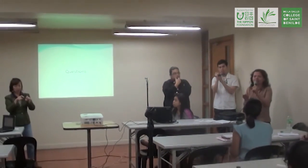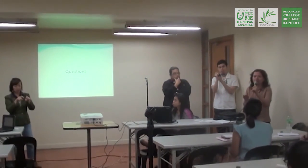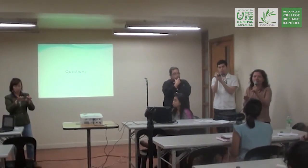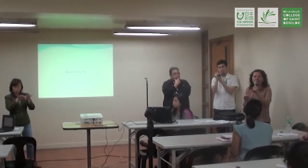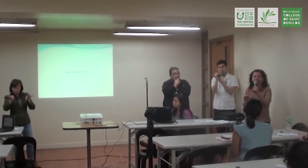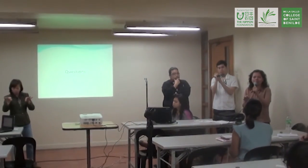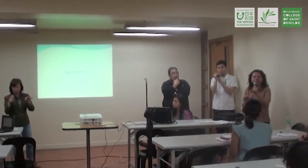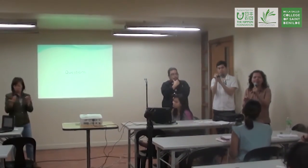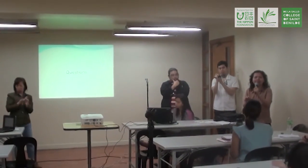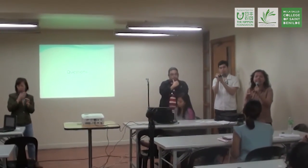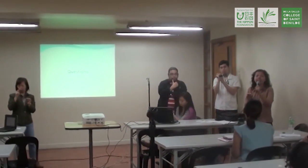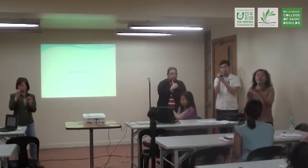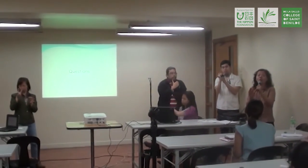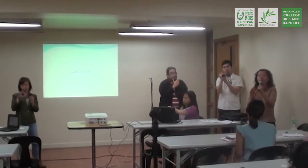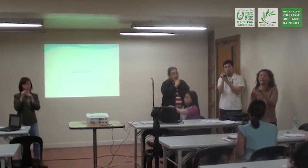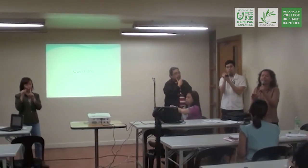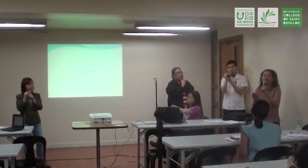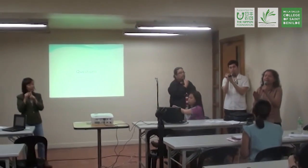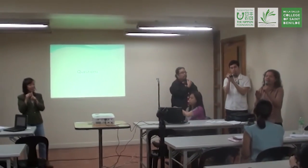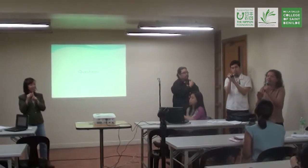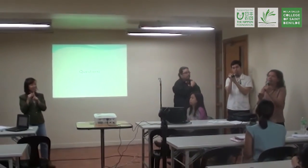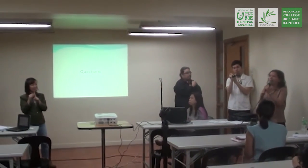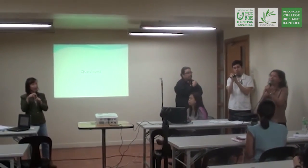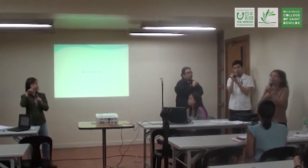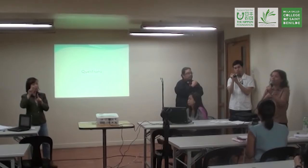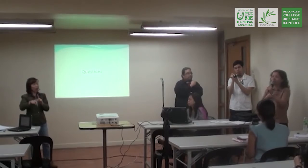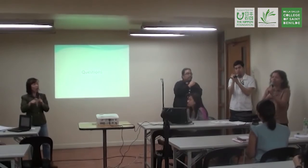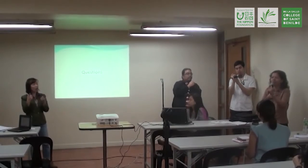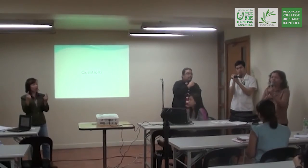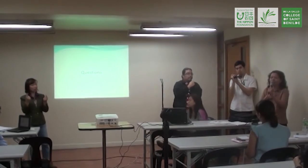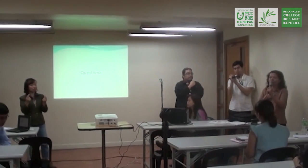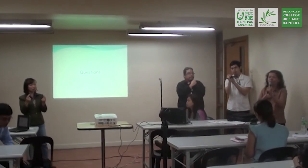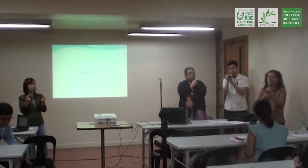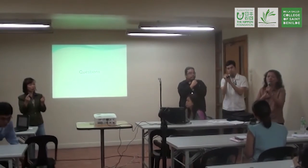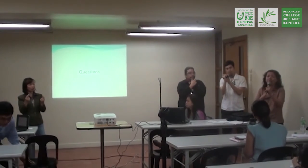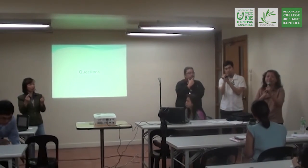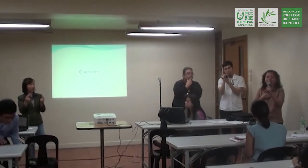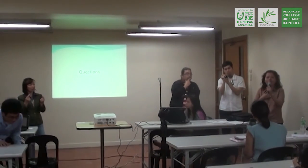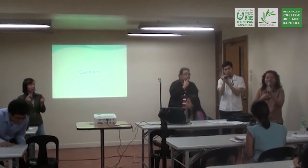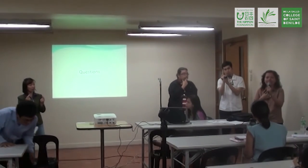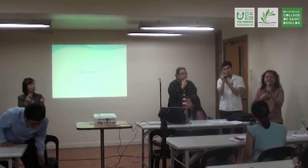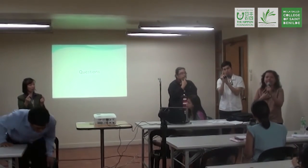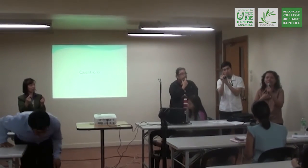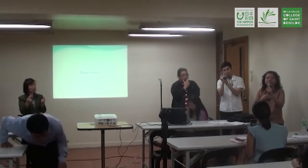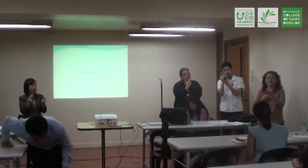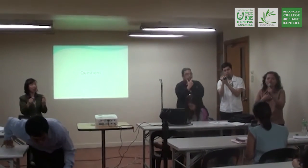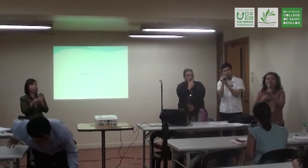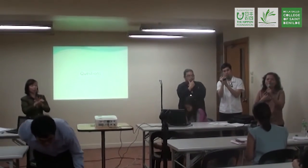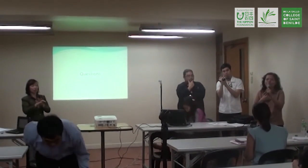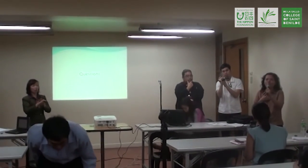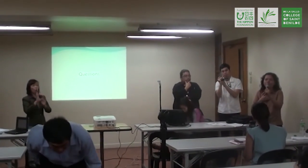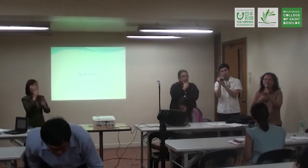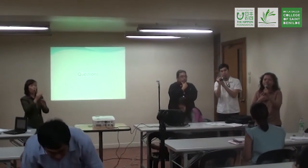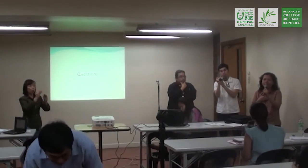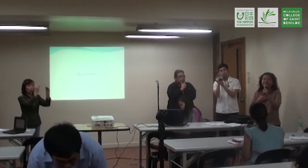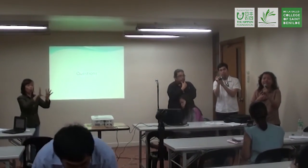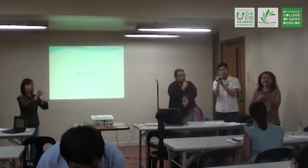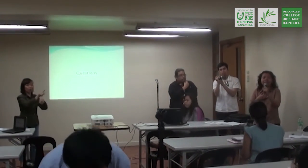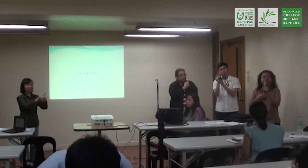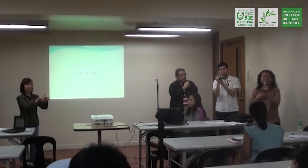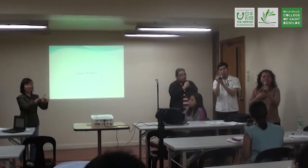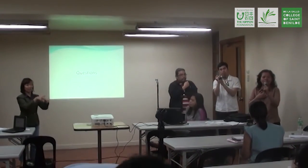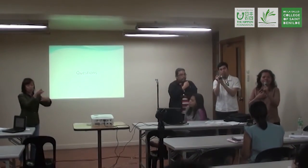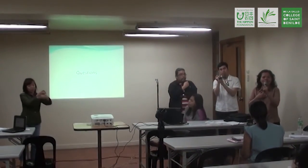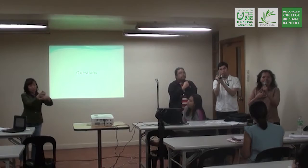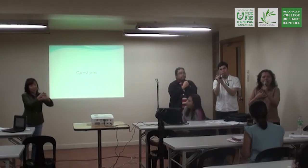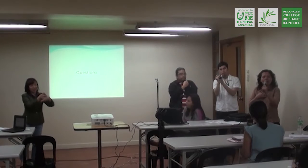or you're not familiar with, it's always encouraged for you to inform the examiner or the